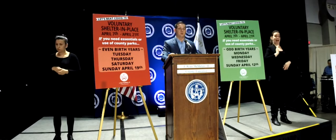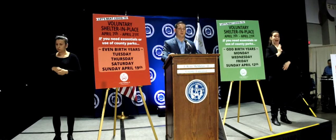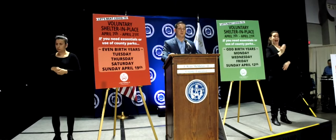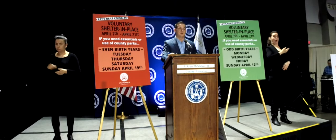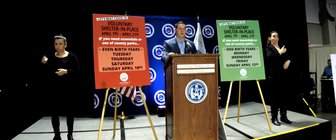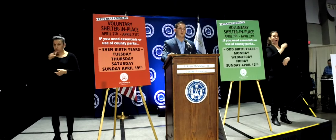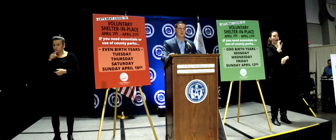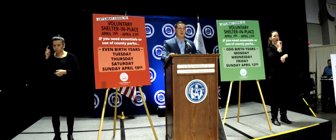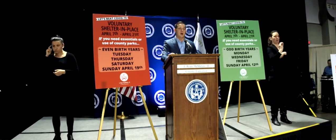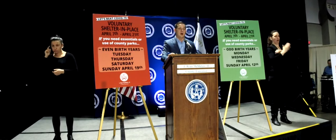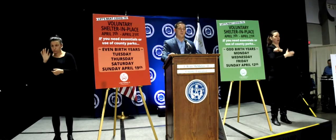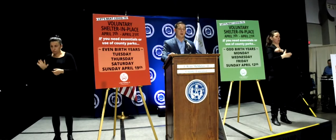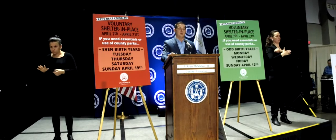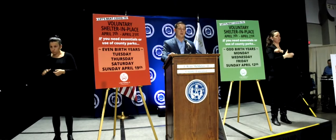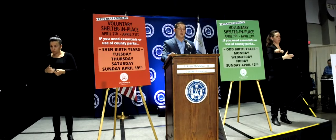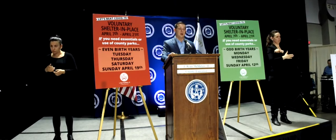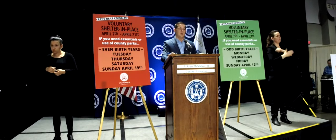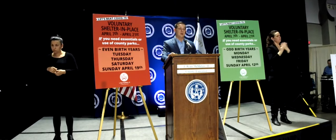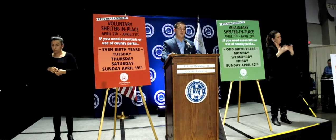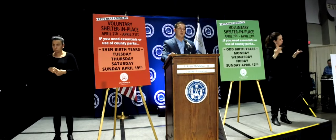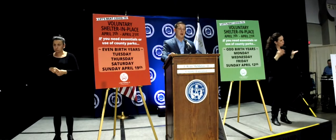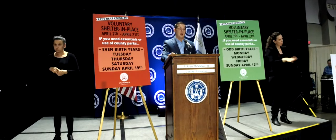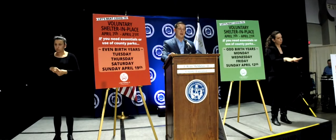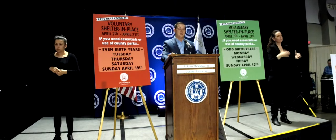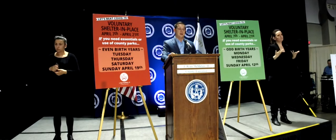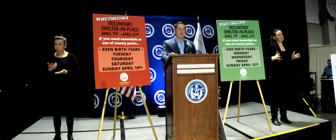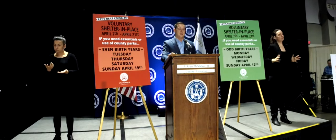later this week. So, but